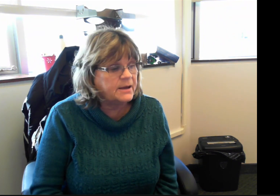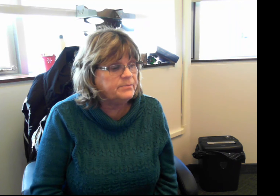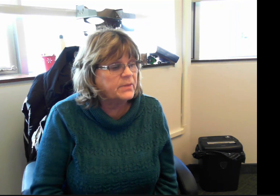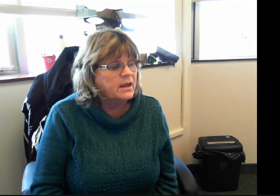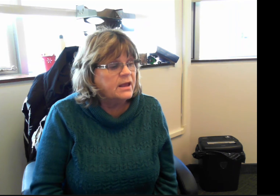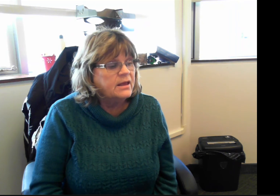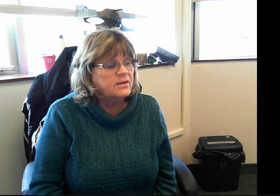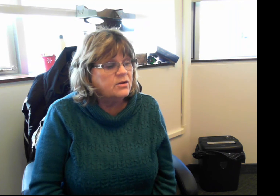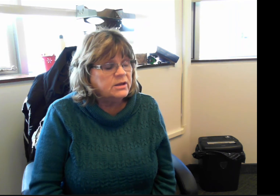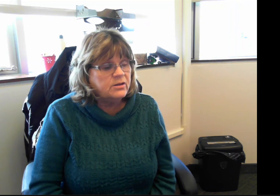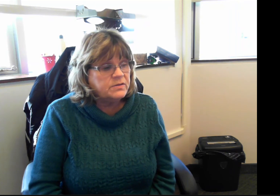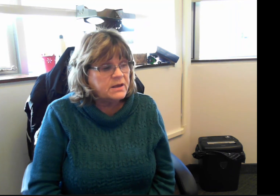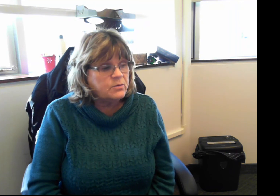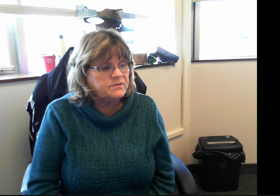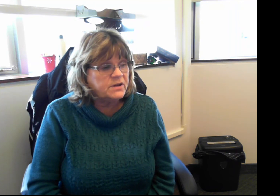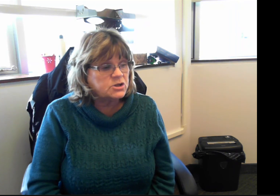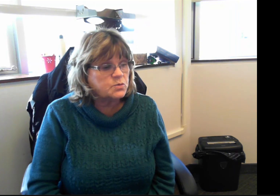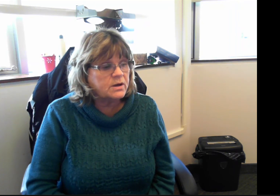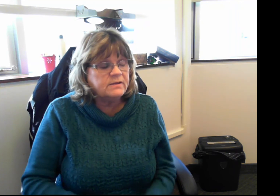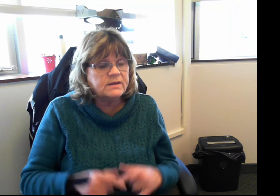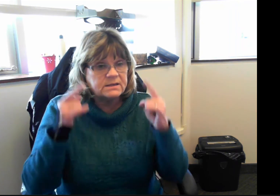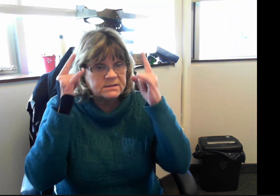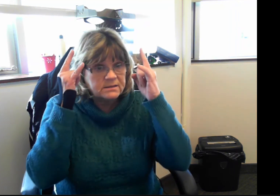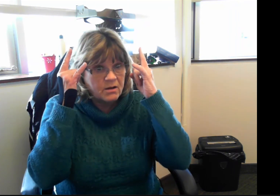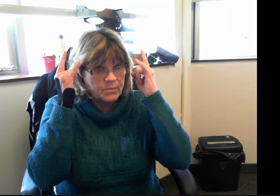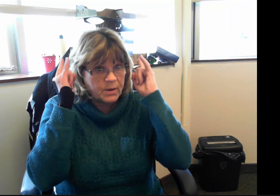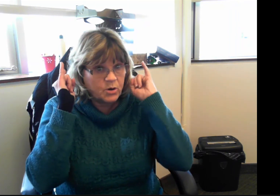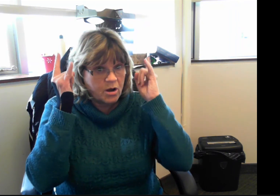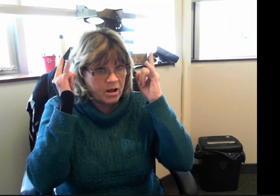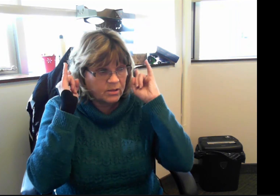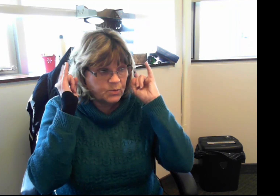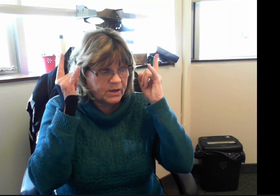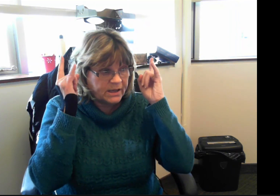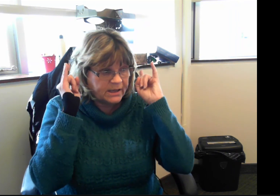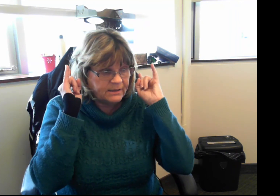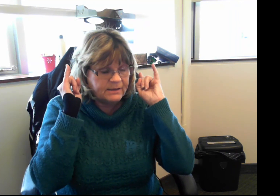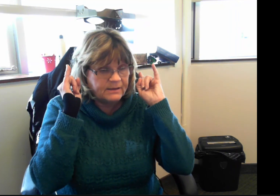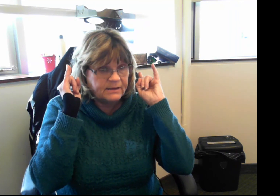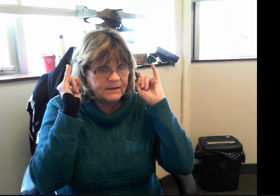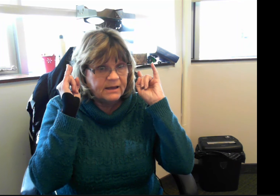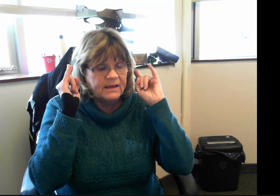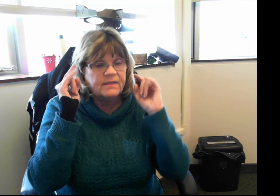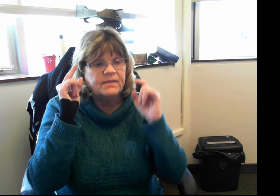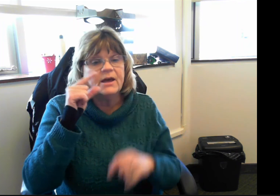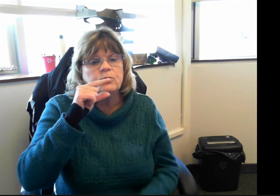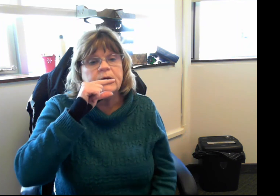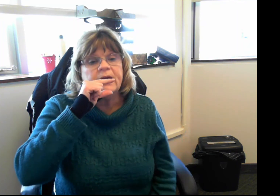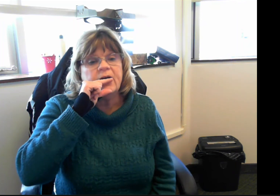Okay. The only other thing I want to finish with is, remember, Halloween. Then we